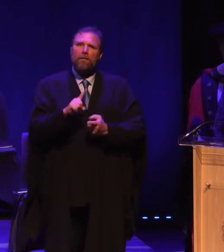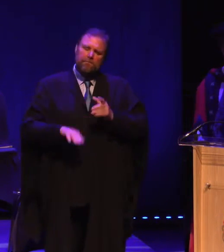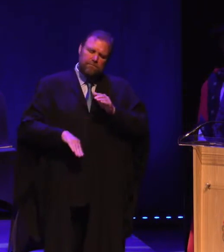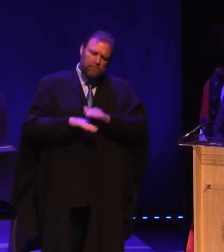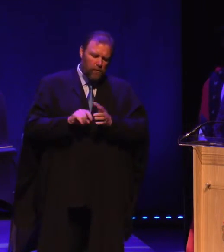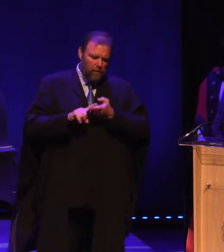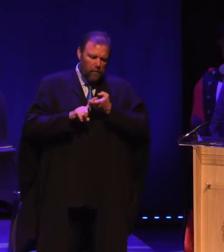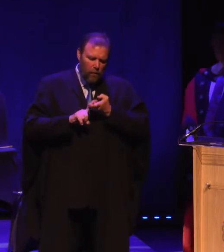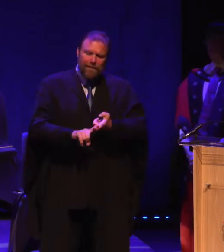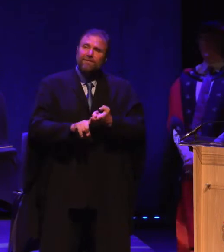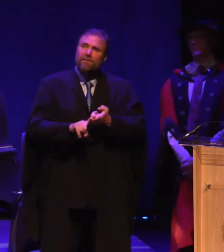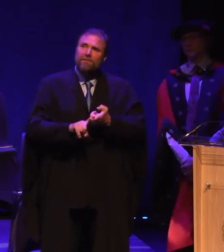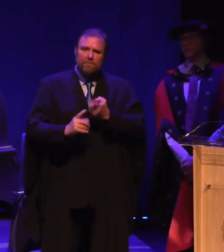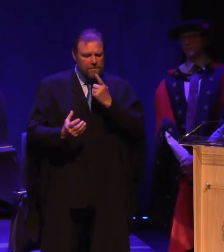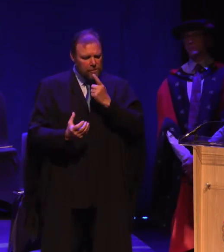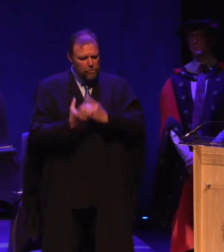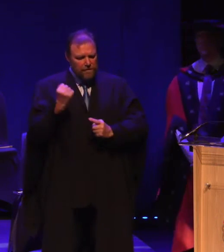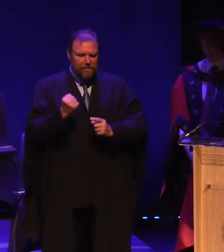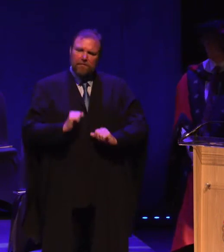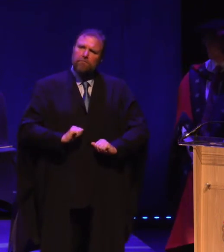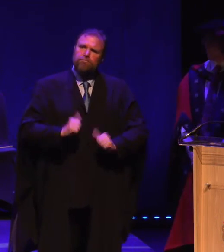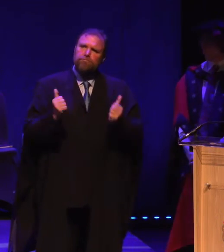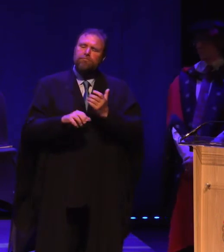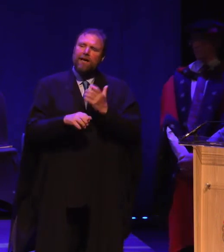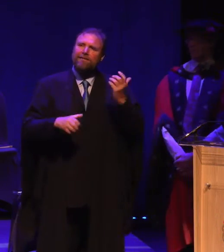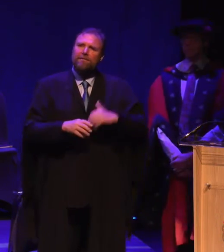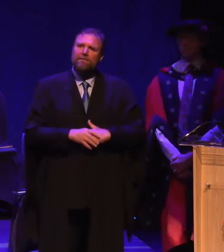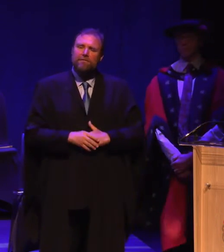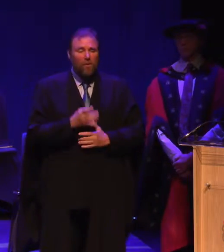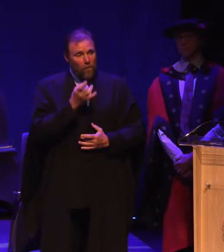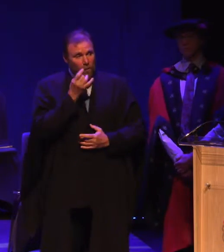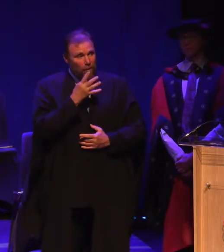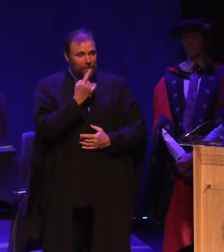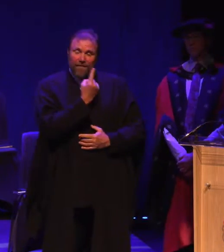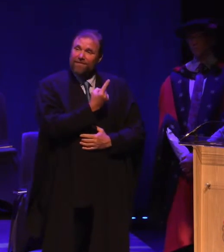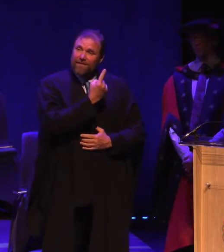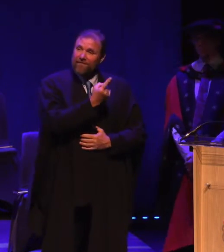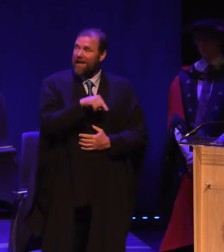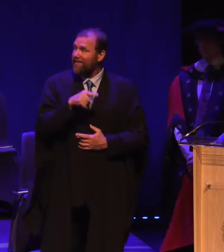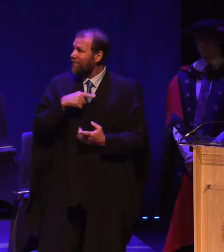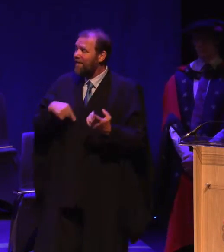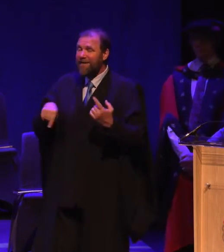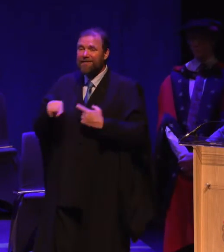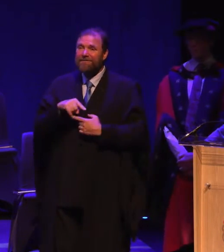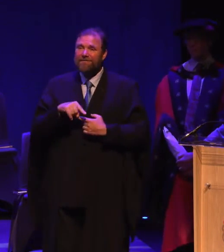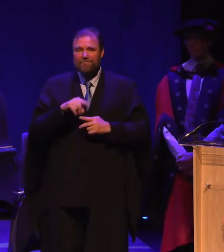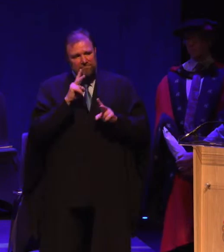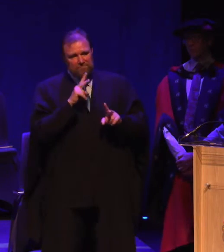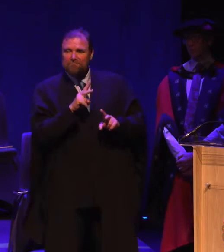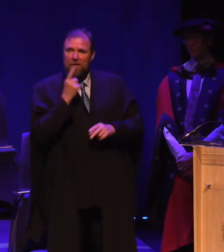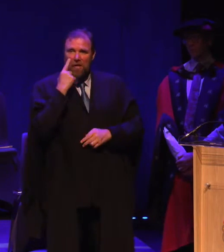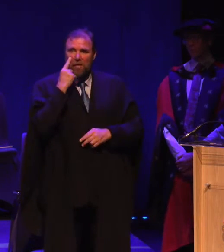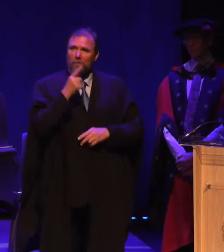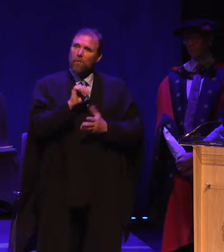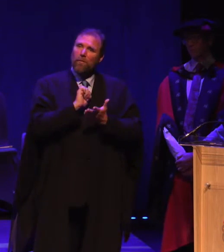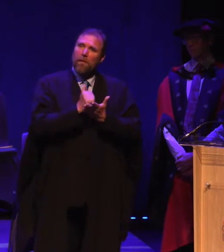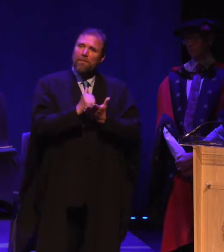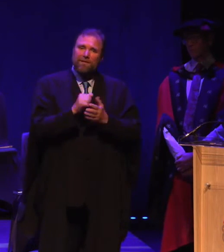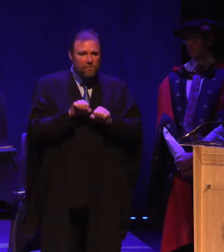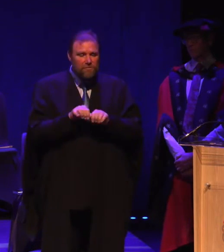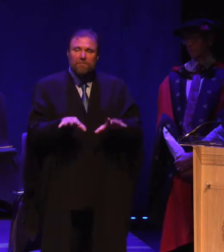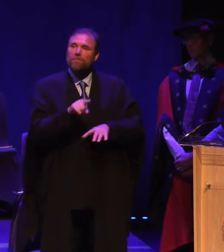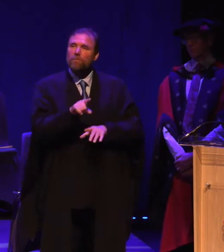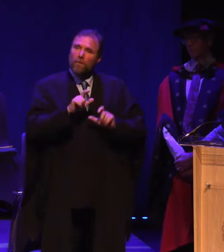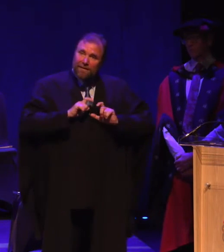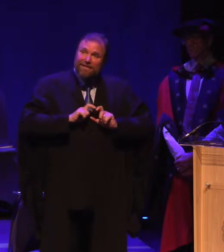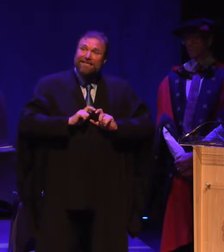and achieved excellence. It's wonderful for Lara, and for us, that she's looking to publish her undergraduate dissertation and to continue